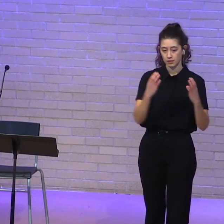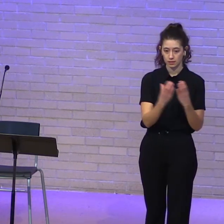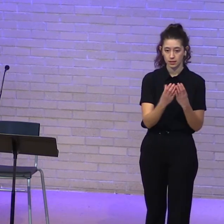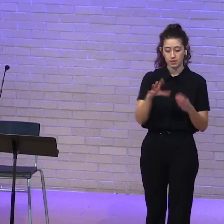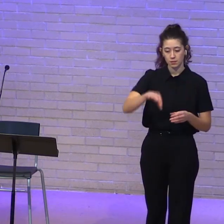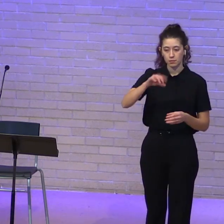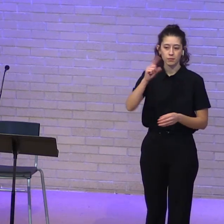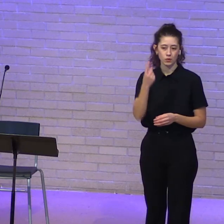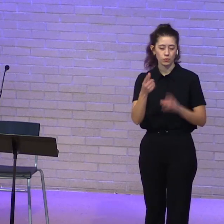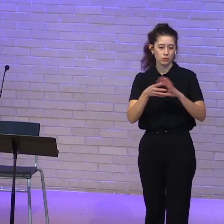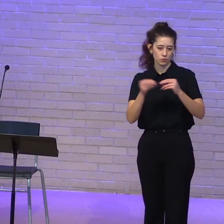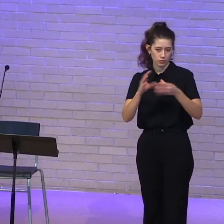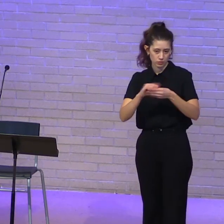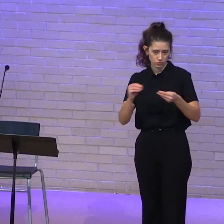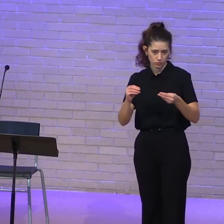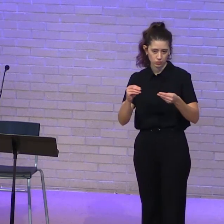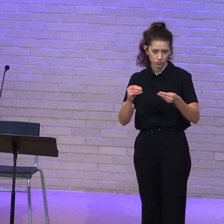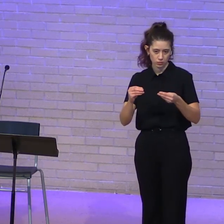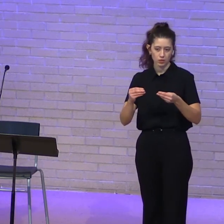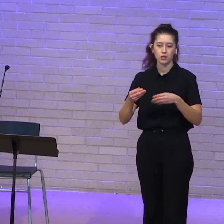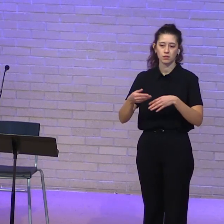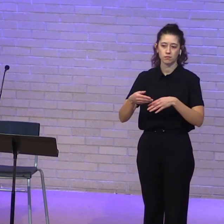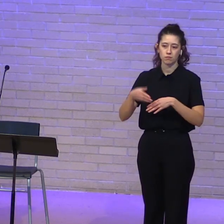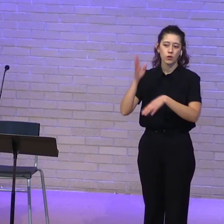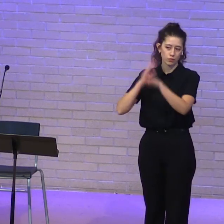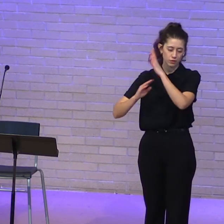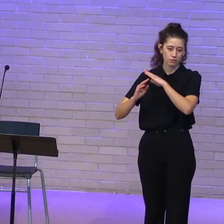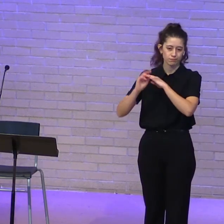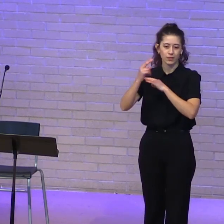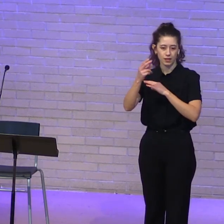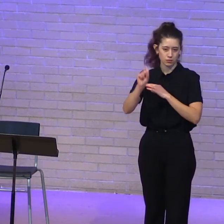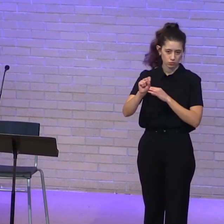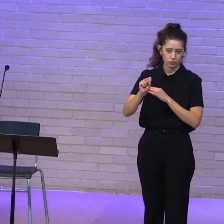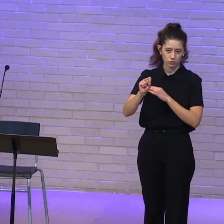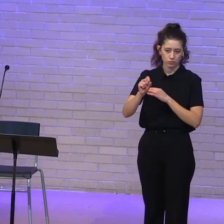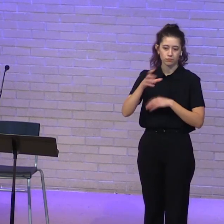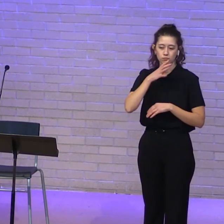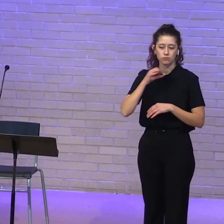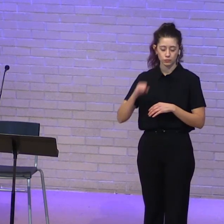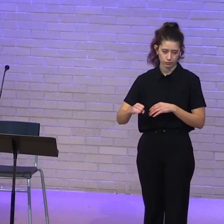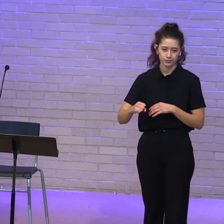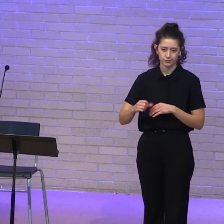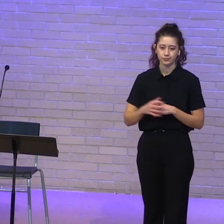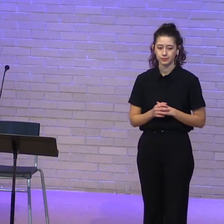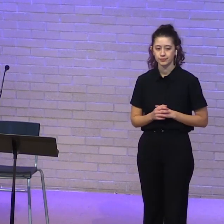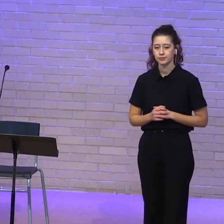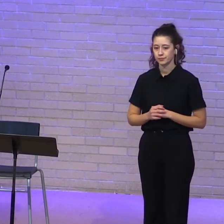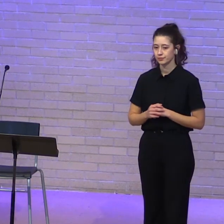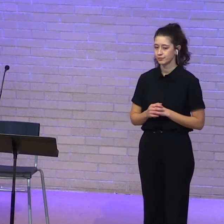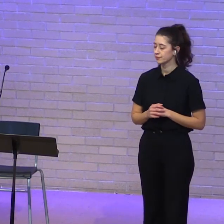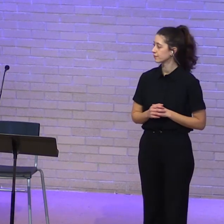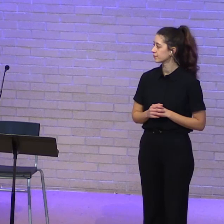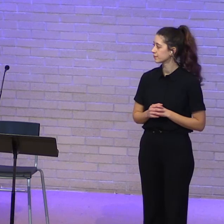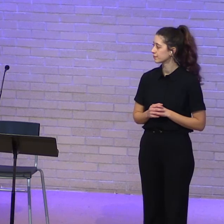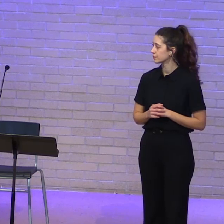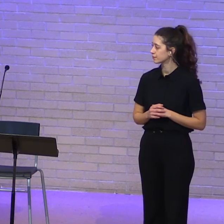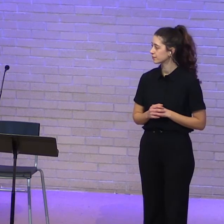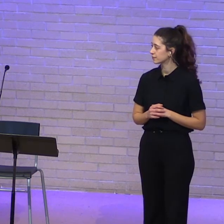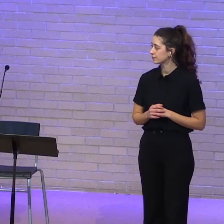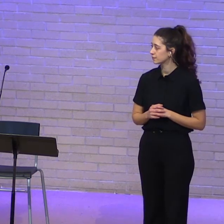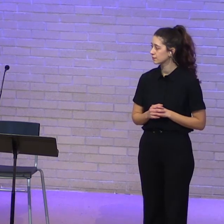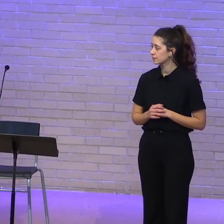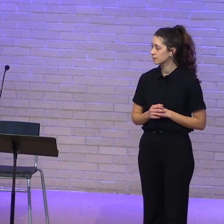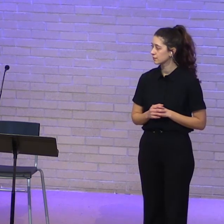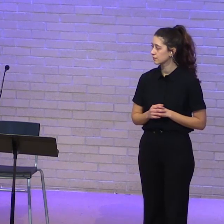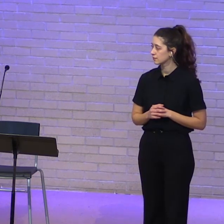and shares it with the class. And we've had our ICC professors nominate some students that we thought would be great